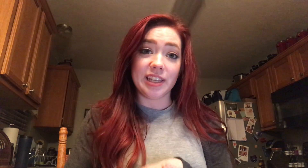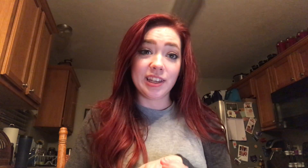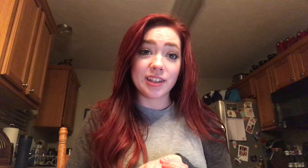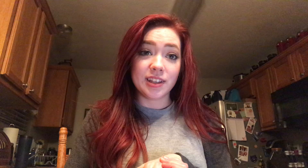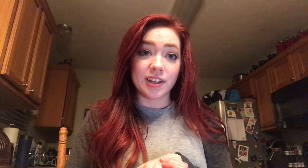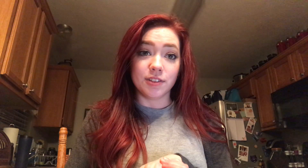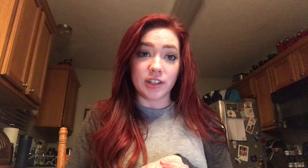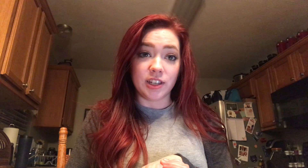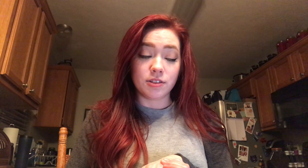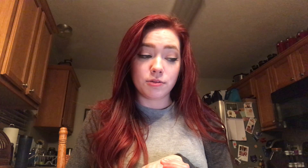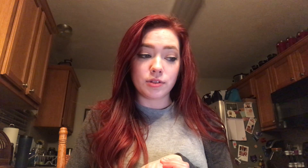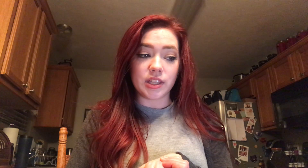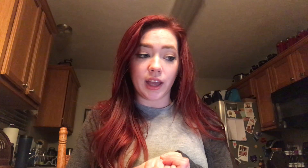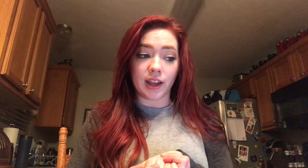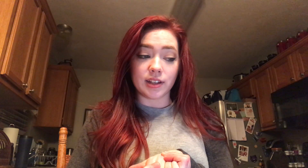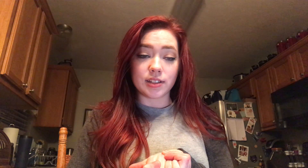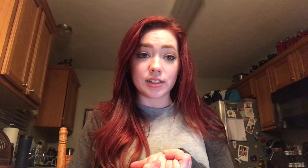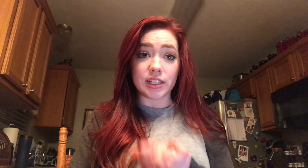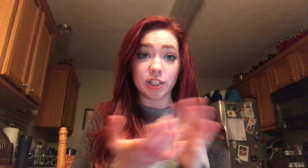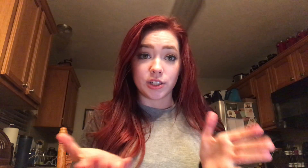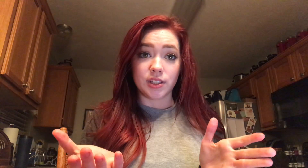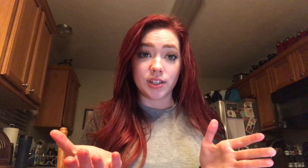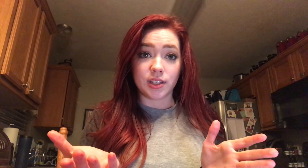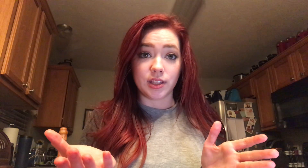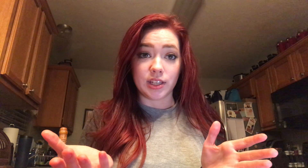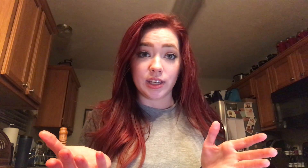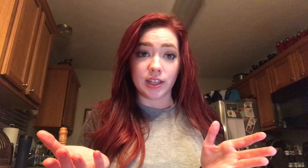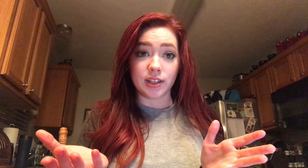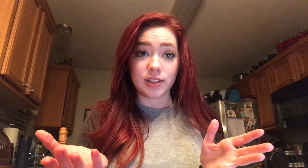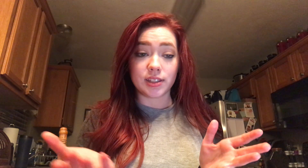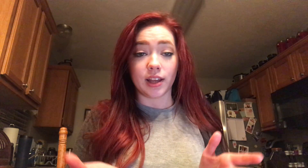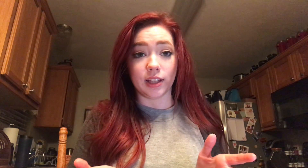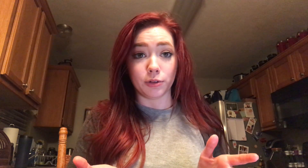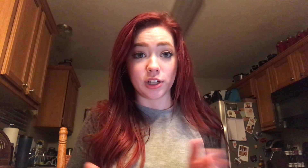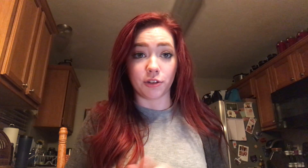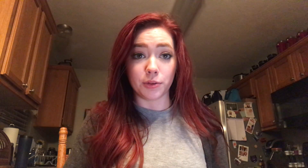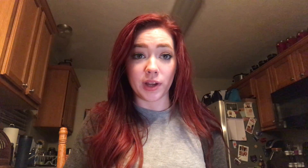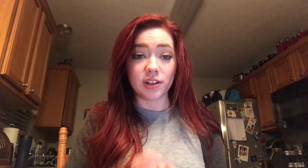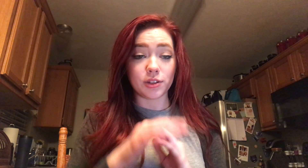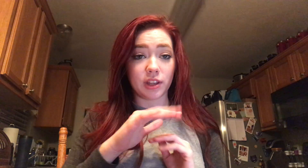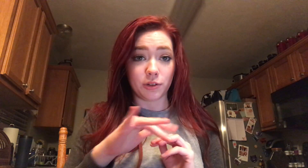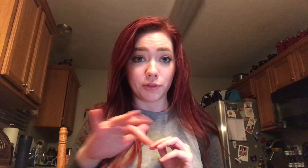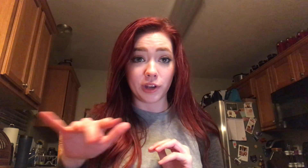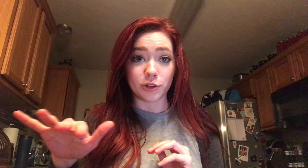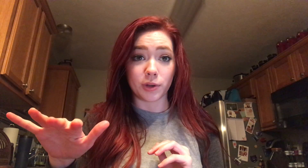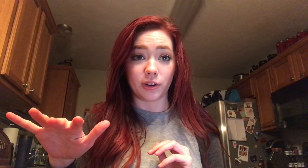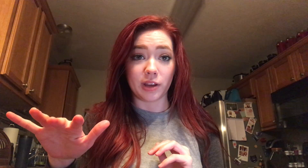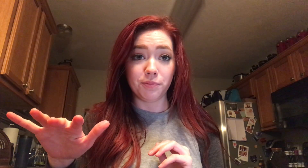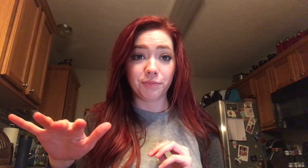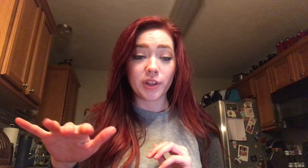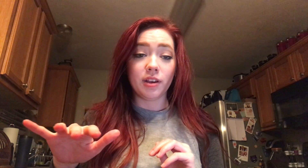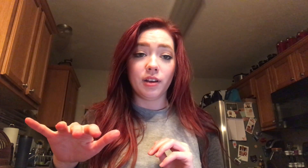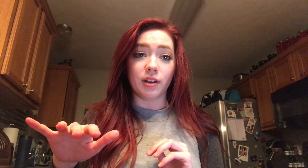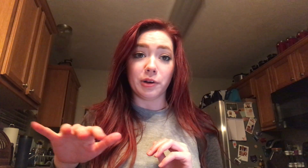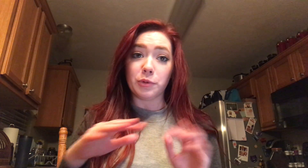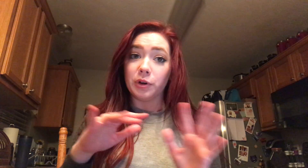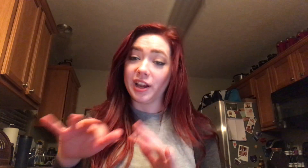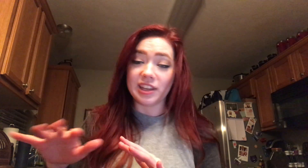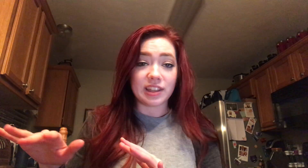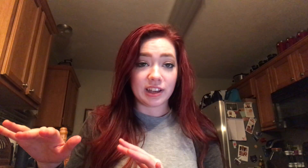link a video that teaches the sign language alphabet so that you can finger spell your name. Or anything